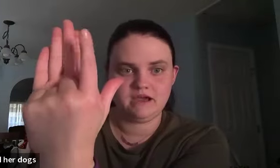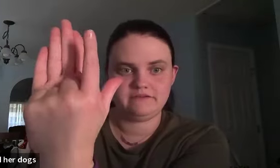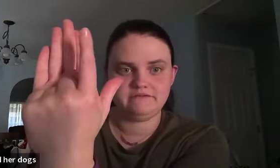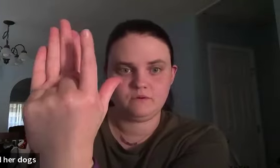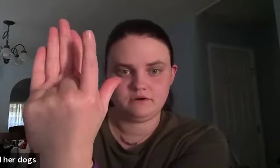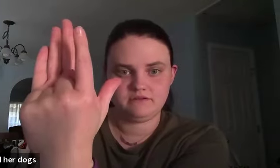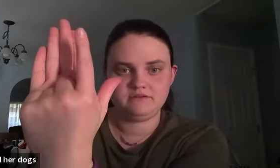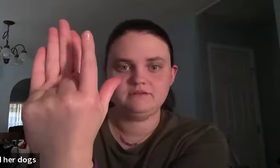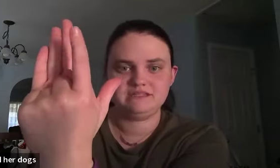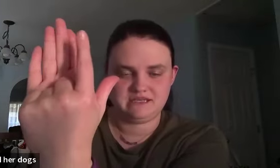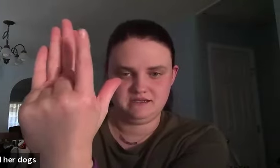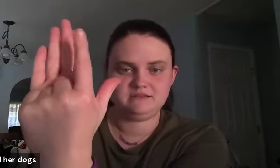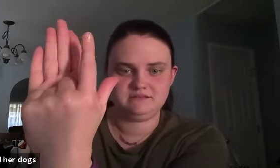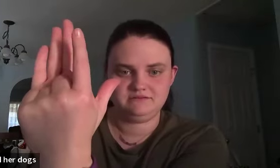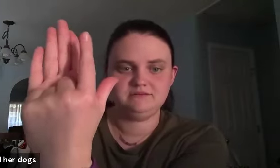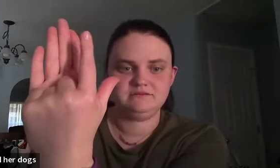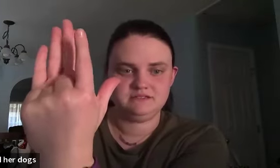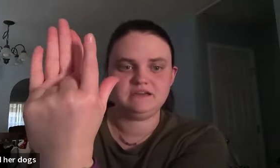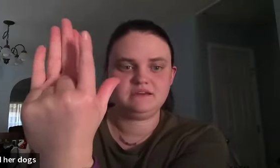back and forth. Second.